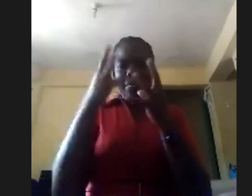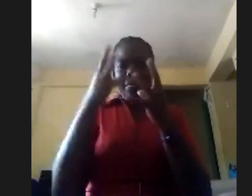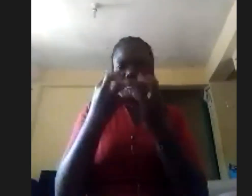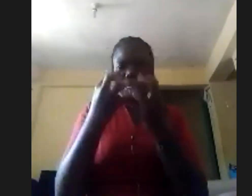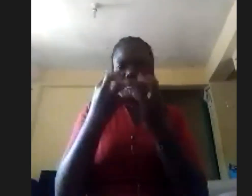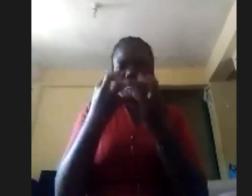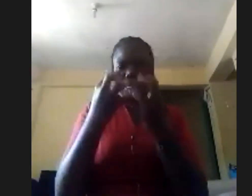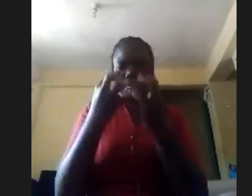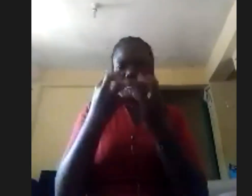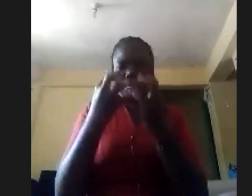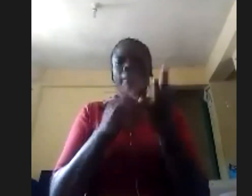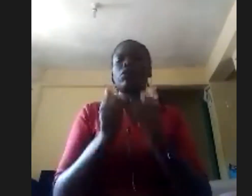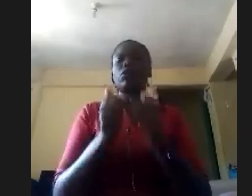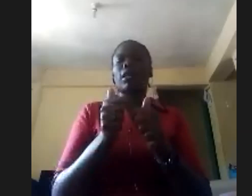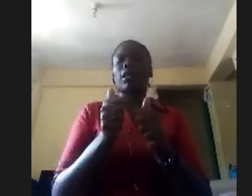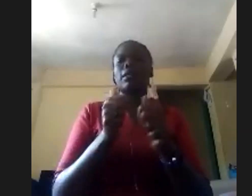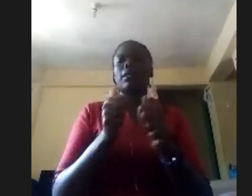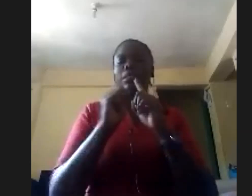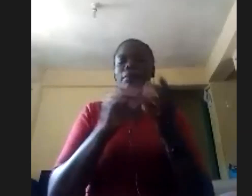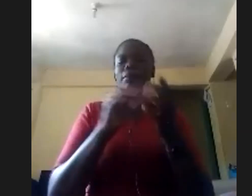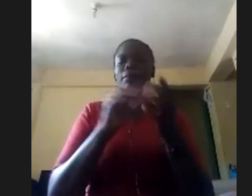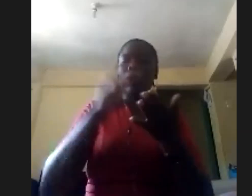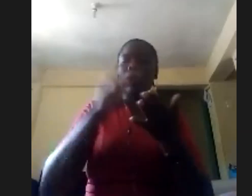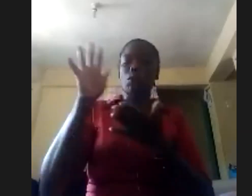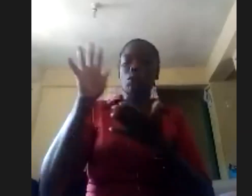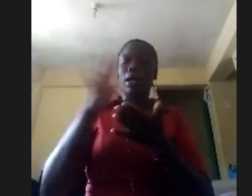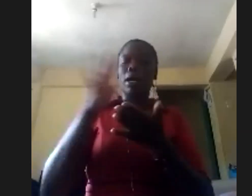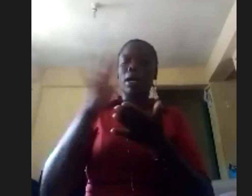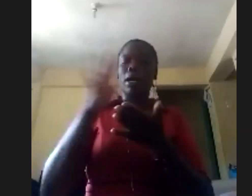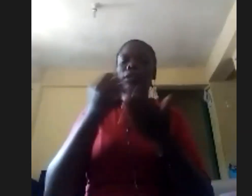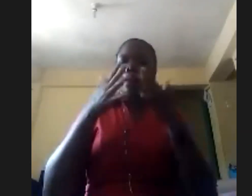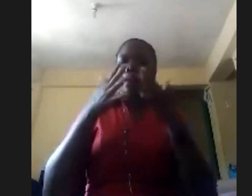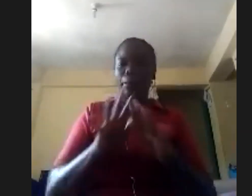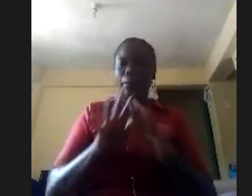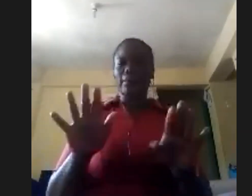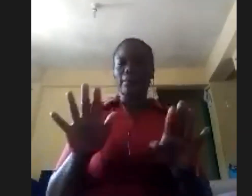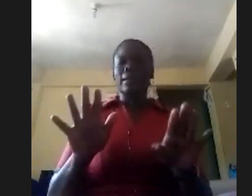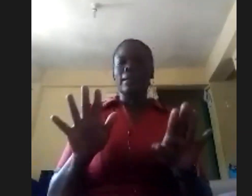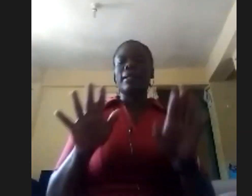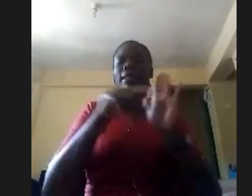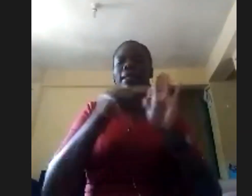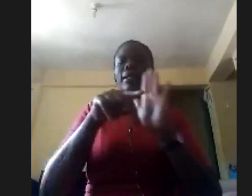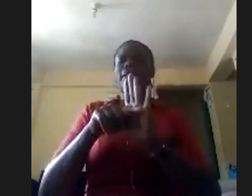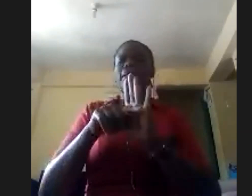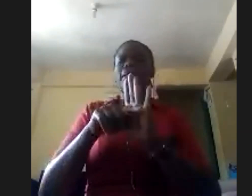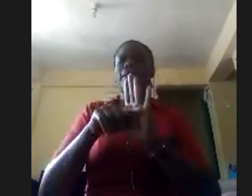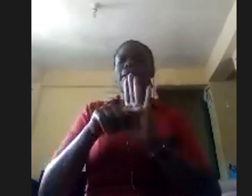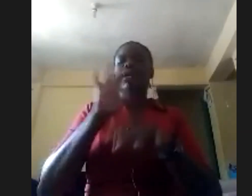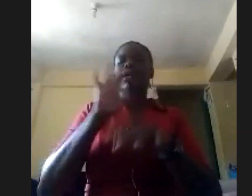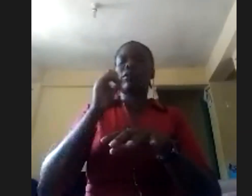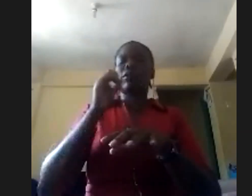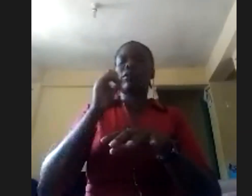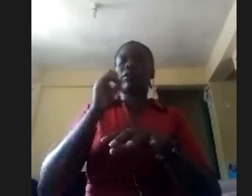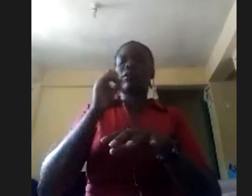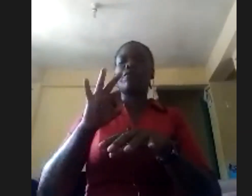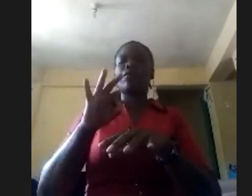can delve into a bit more, and then you can complete the negative effects of substance abuse. I realize I cut you short on that Okay.